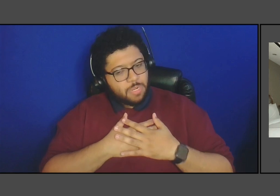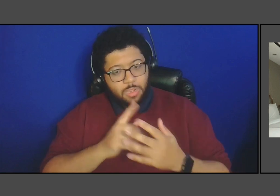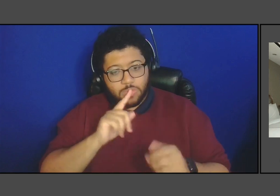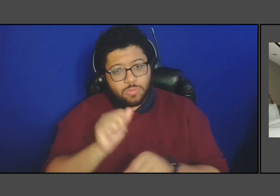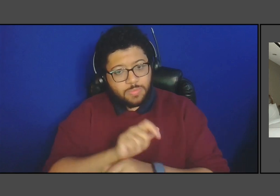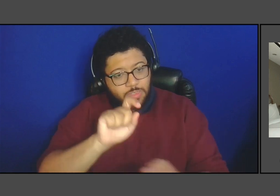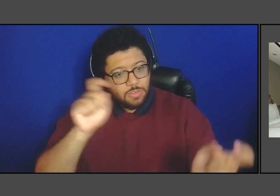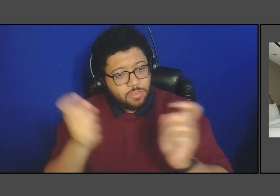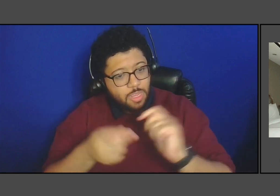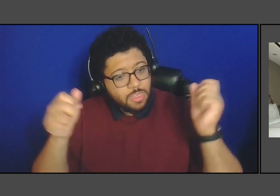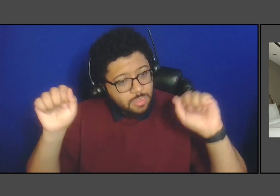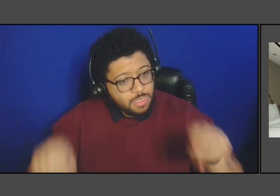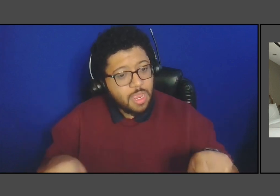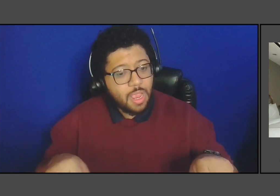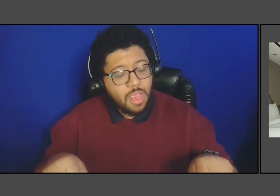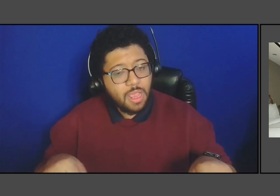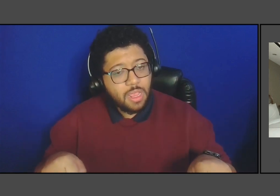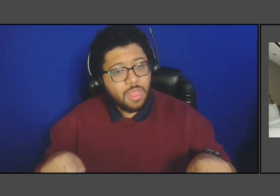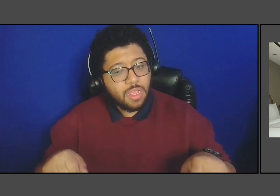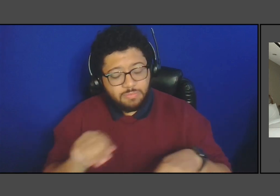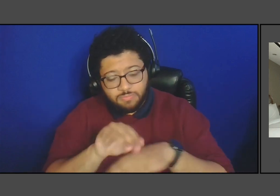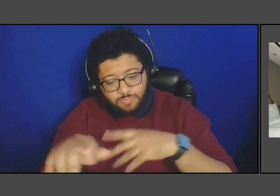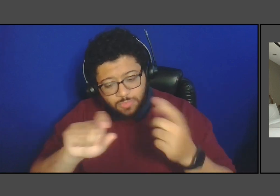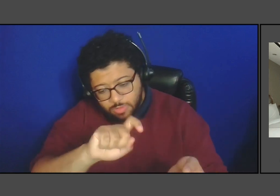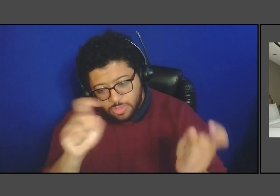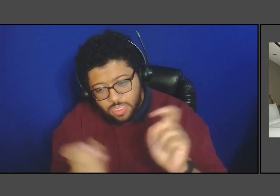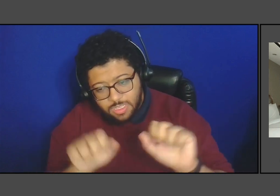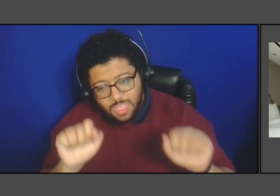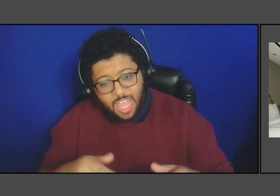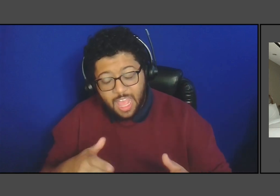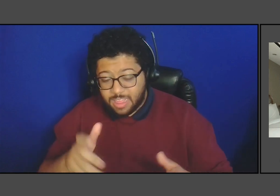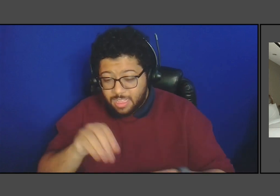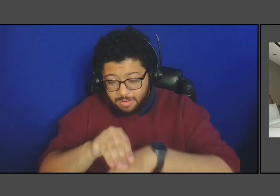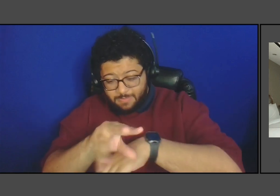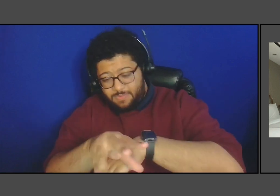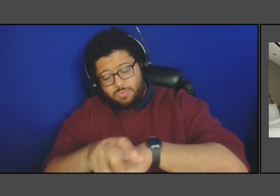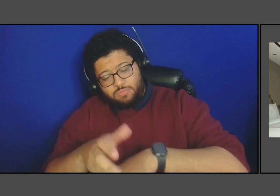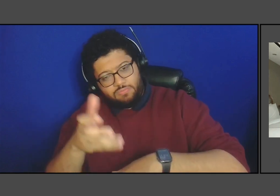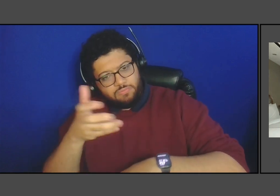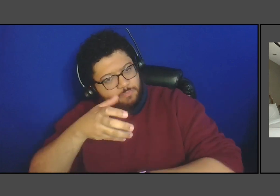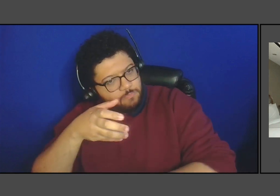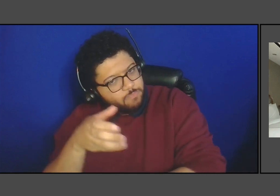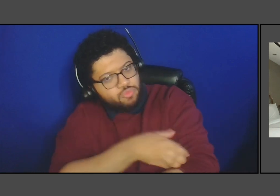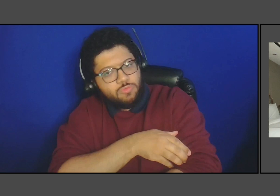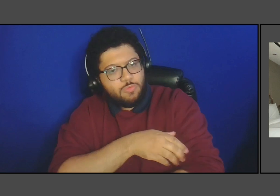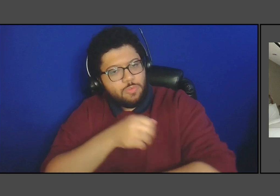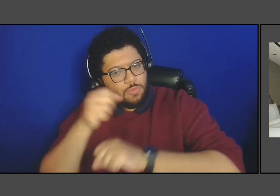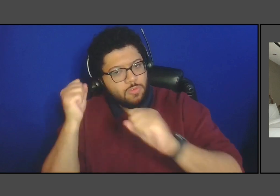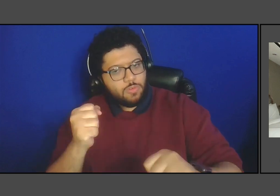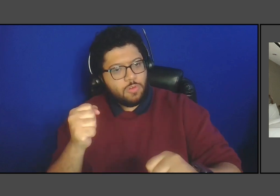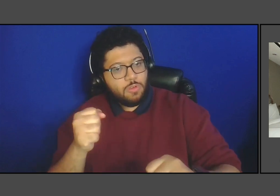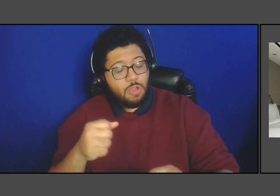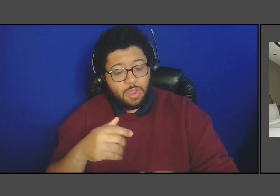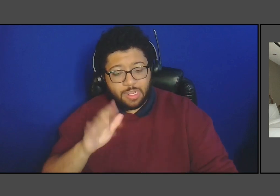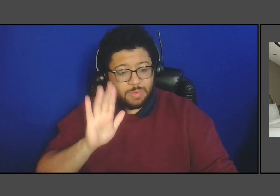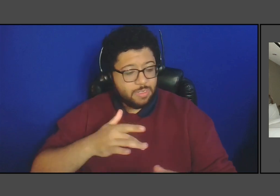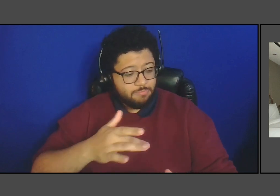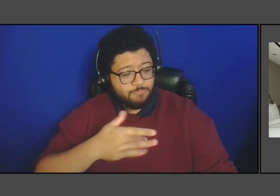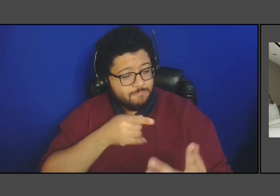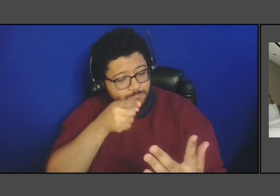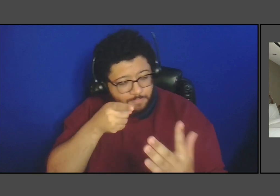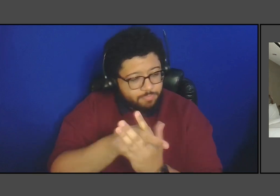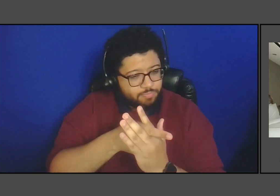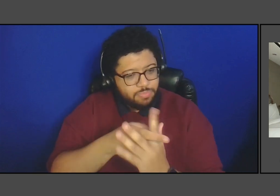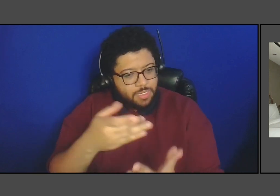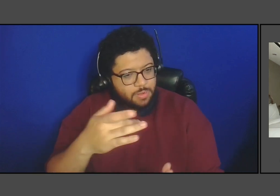do so in a powerful way, in a way that is different. It touches people differently than, just writing,